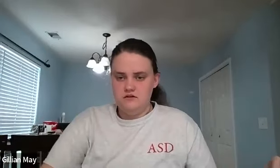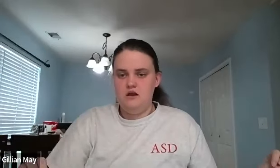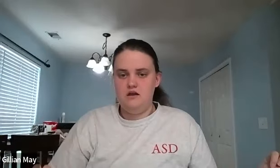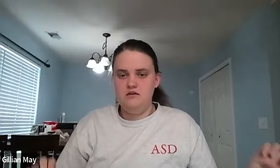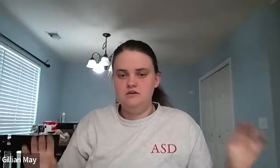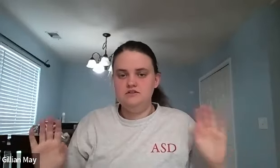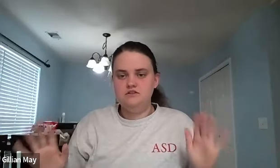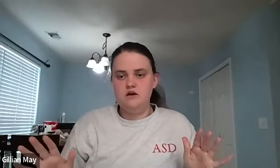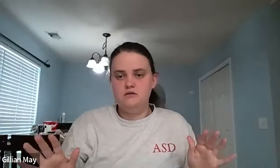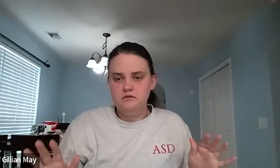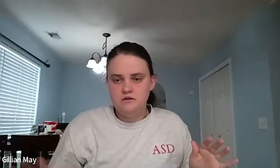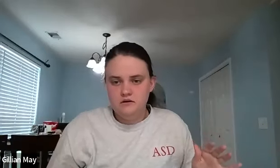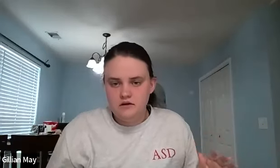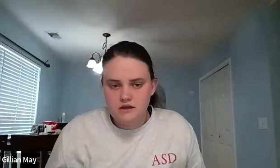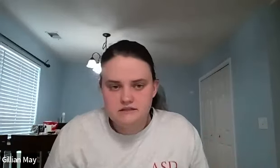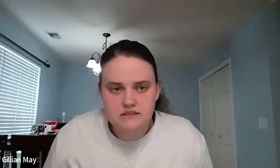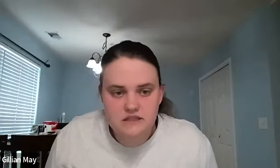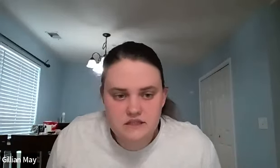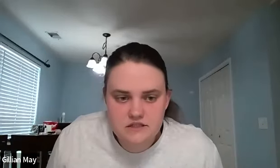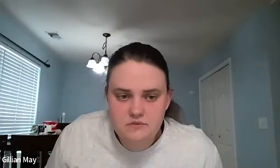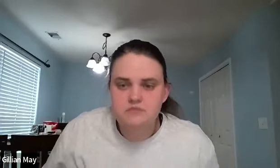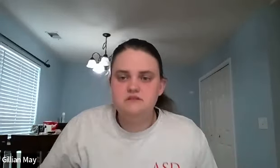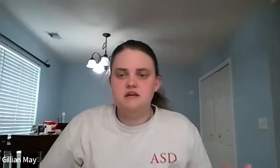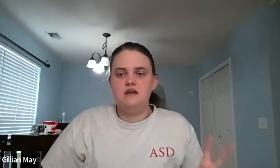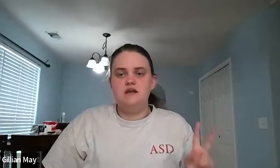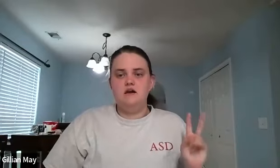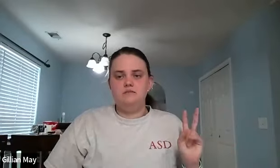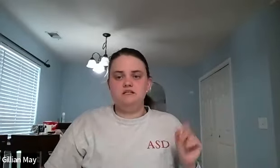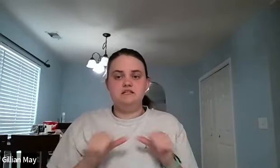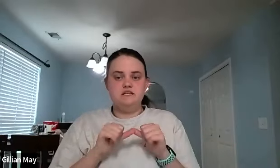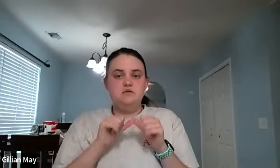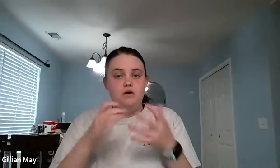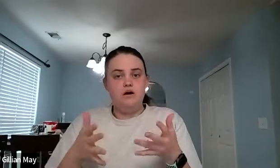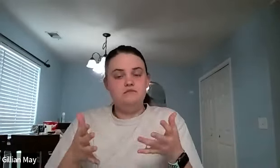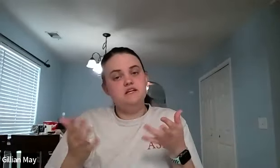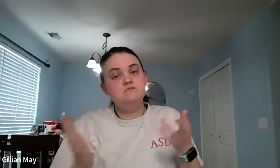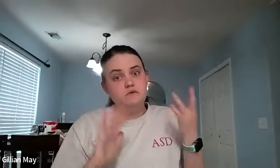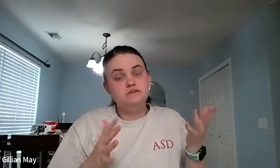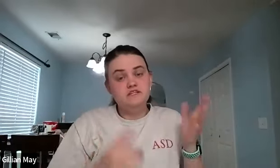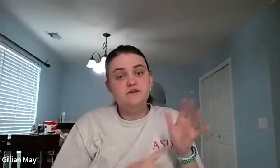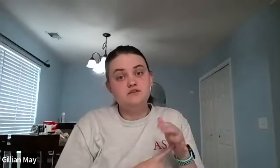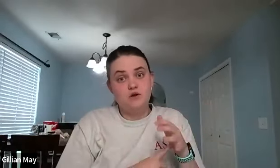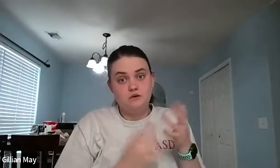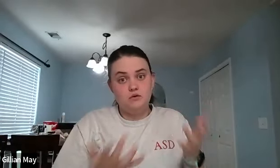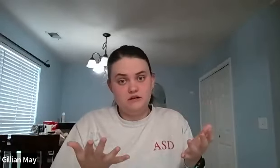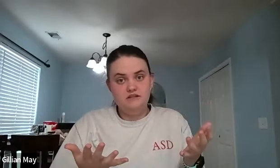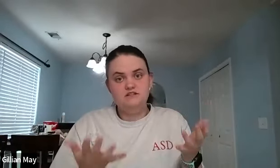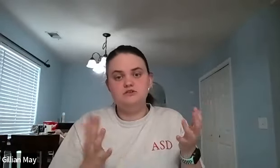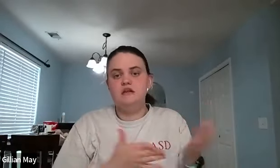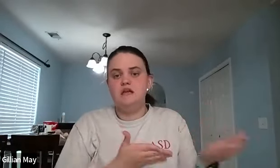Okay, so I see two people say to continue on, because these videos are recorded, so you can